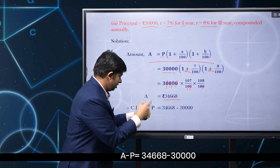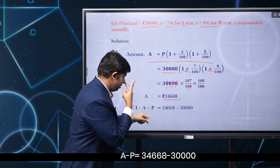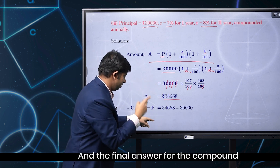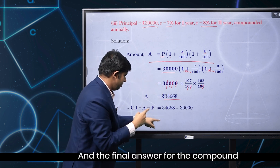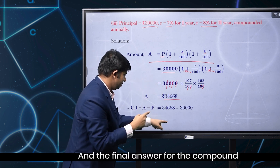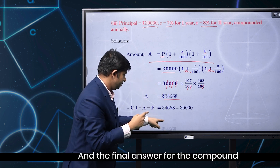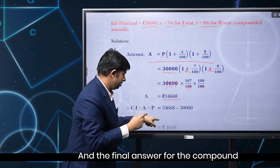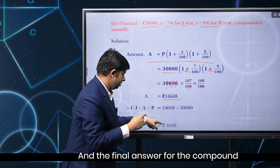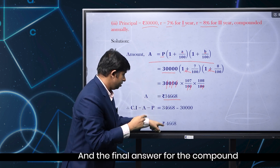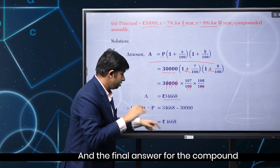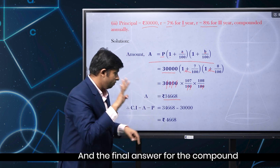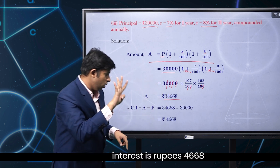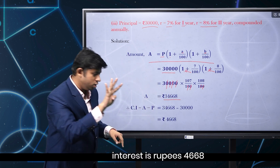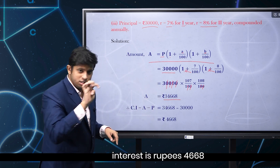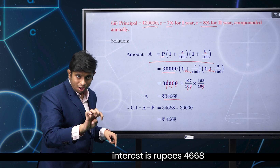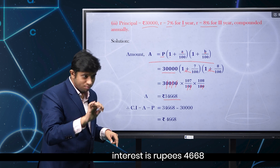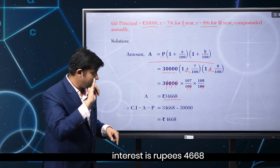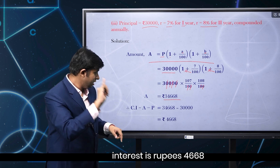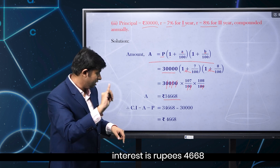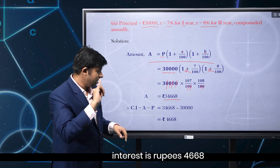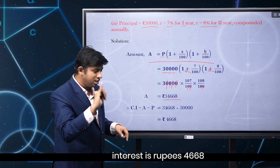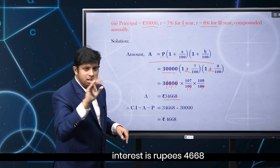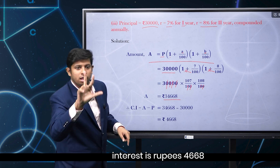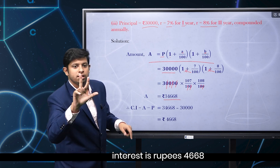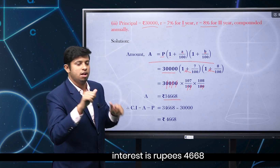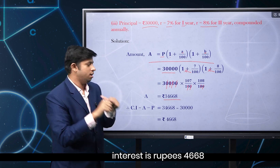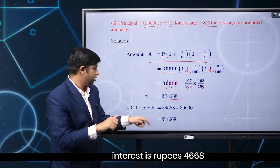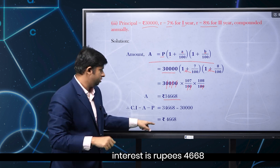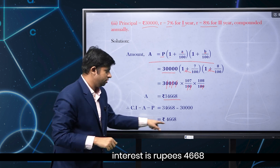And the final answer for the compound interest is rupees 4,668.